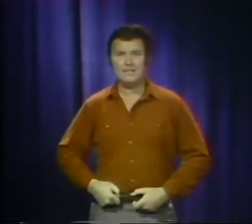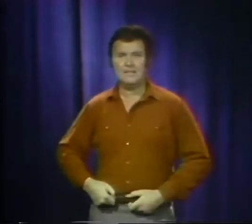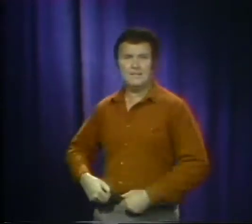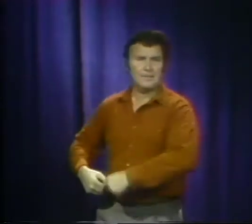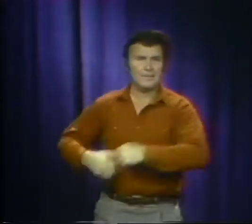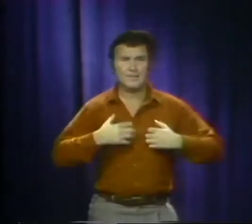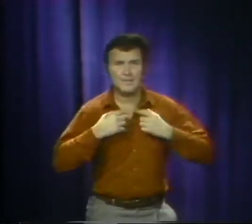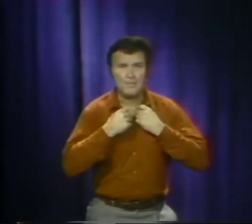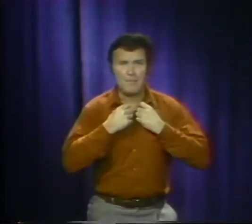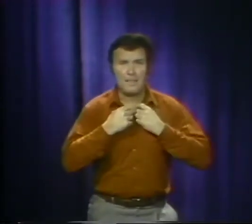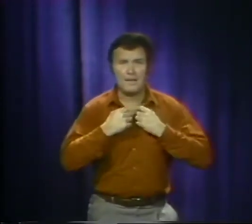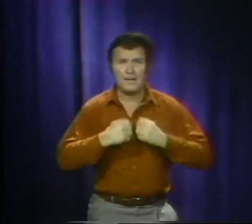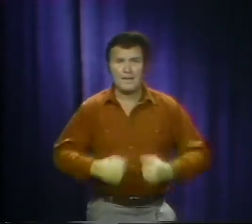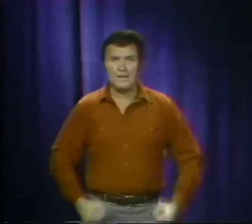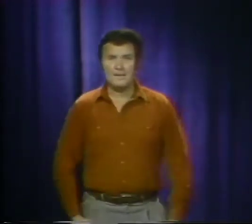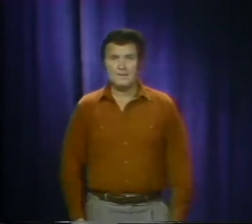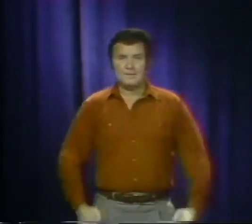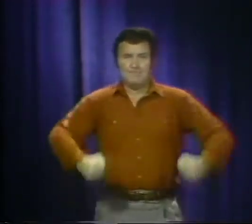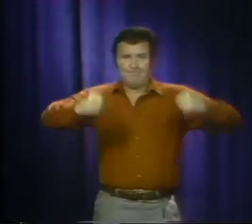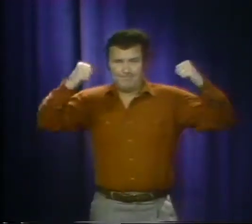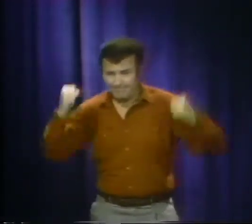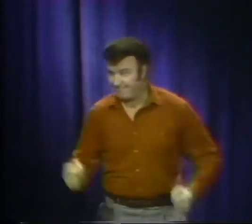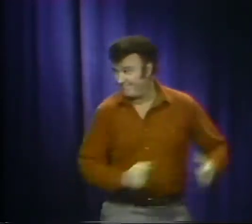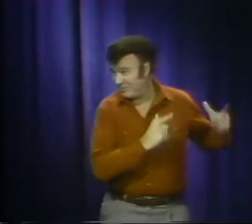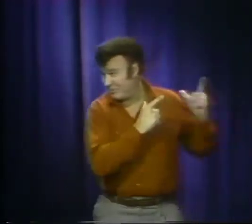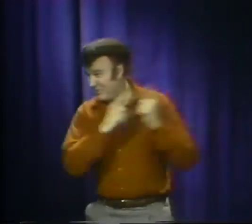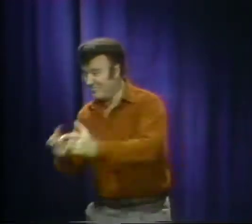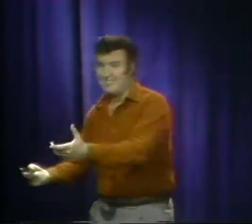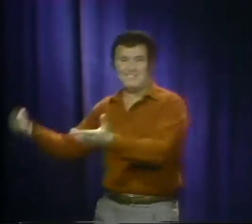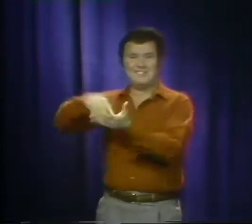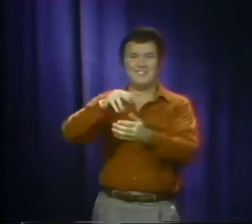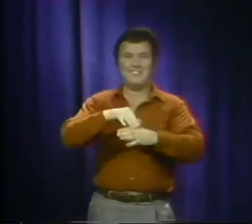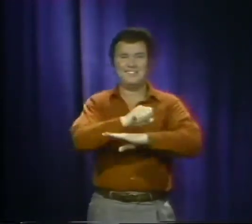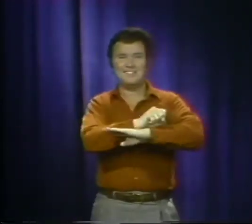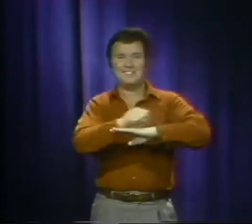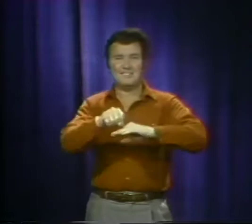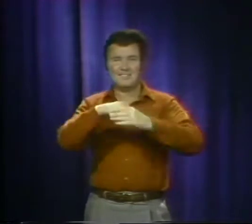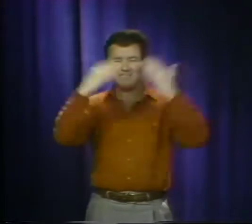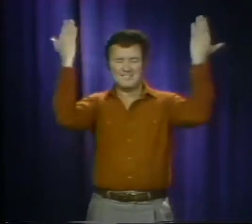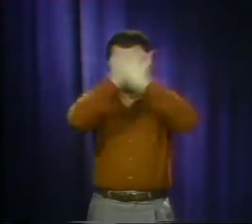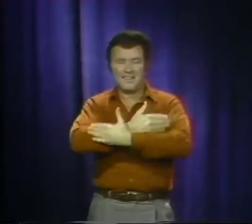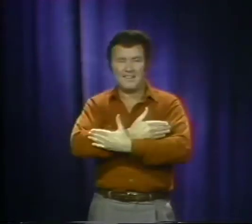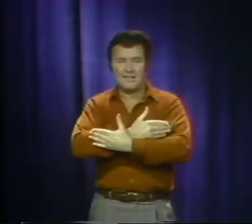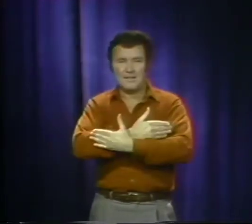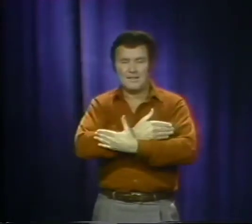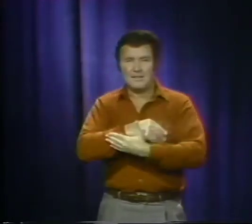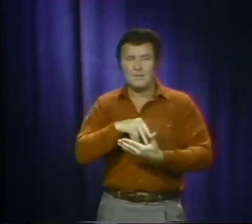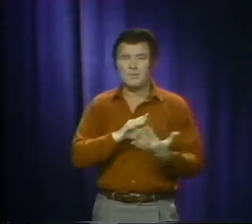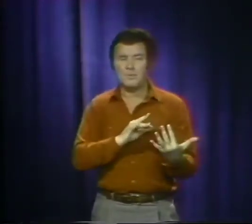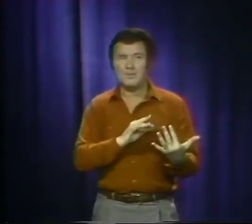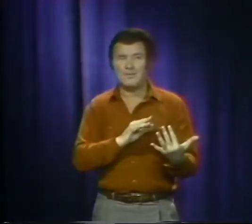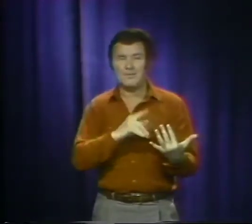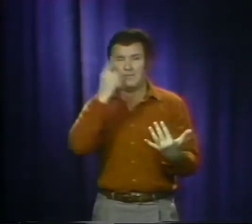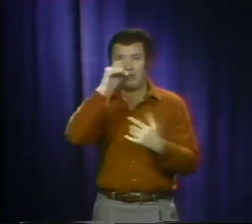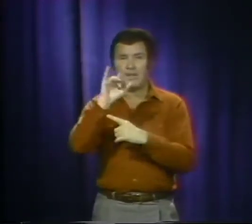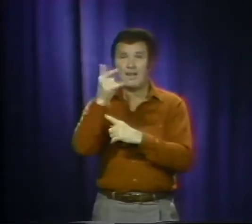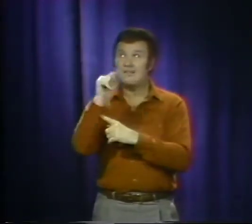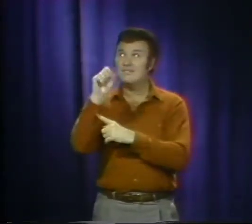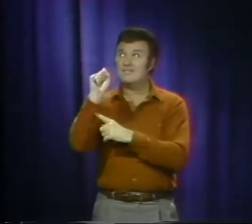and ran out on the stage in the dark. I stood and waited